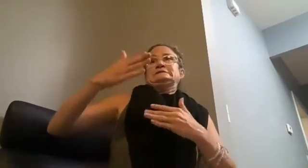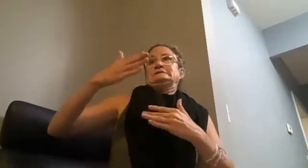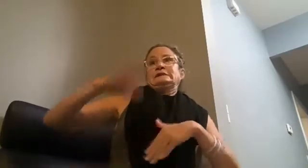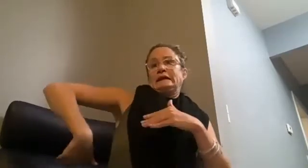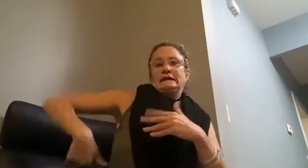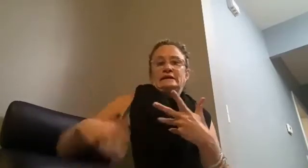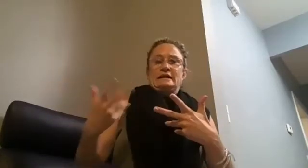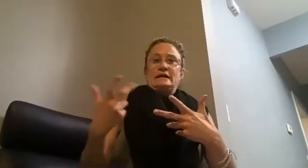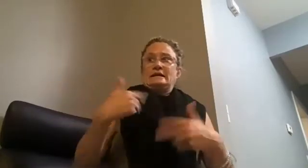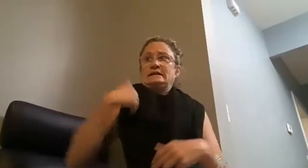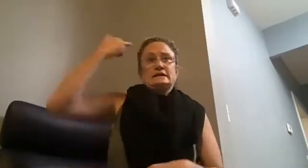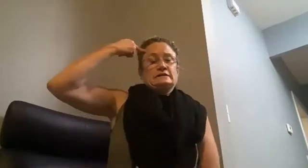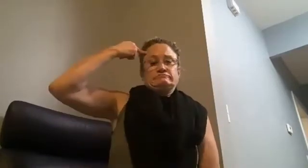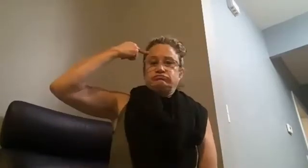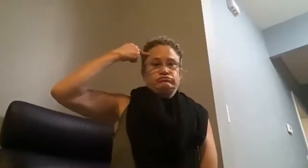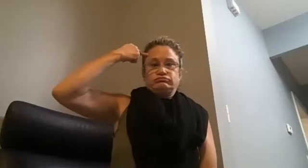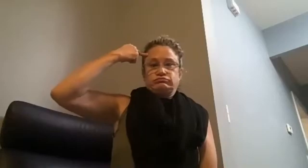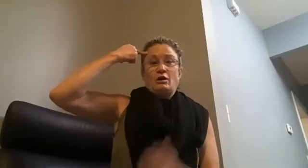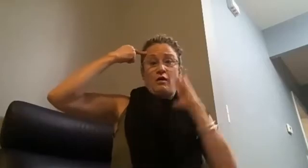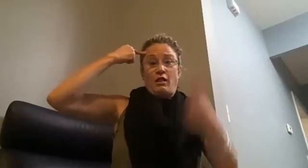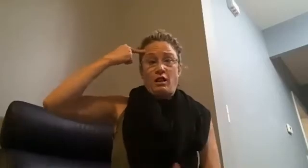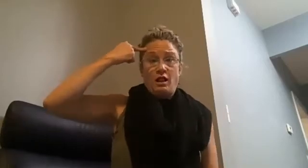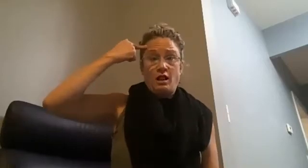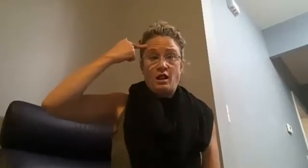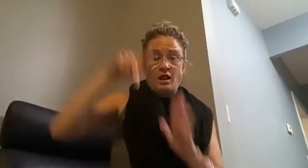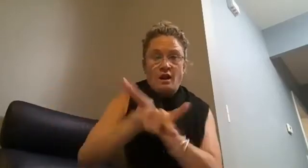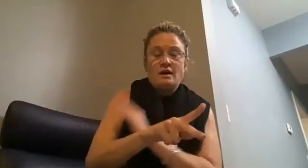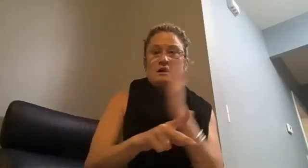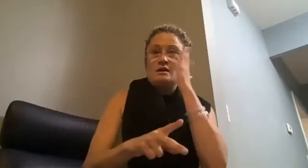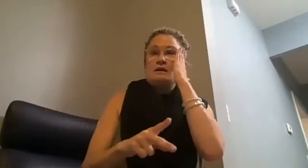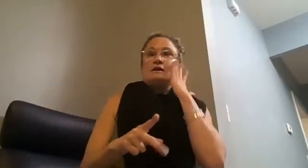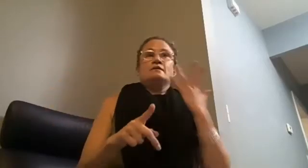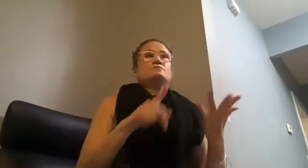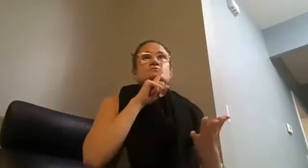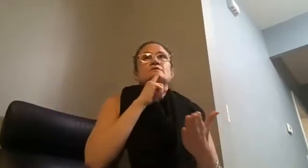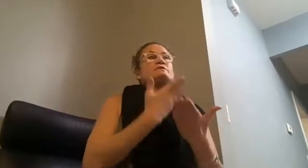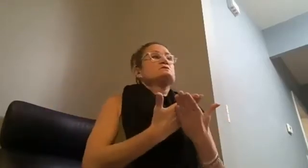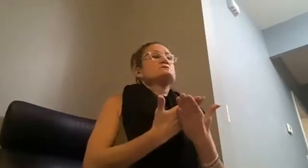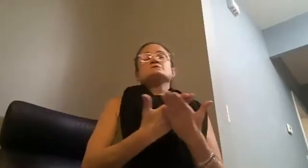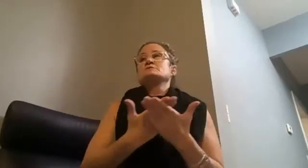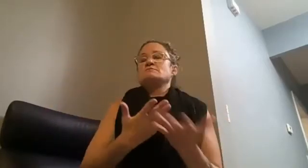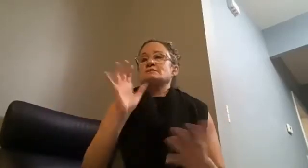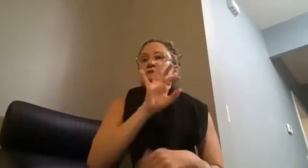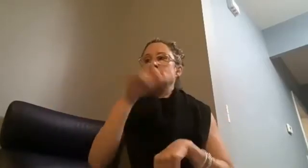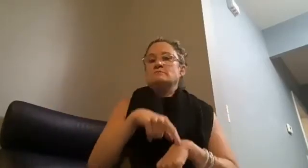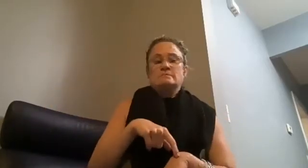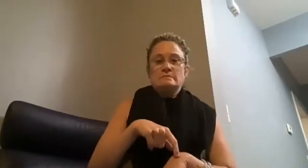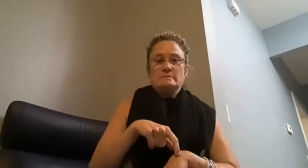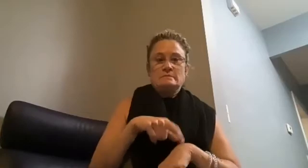loaded gun pressed against my head and was like, I'm going to kill you. And this was the evidence I was using. And at the same time that this was